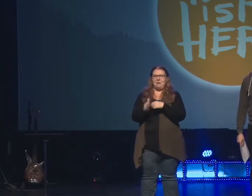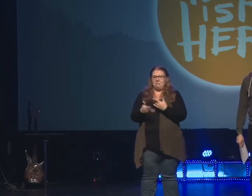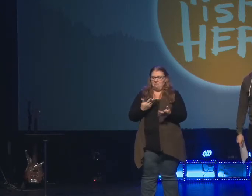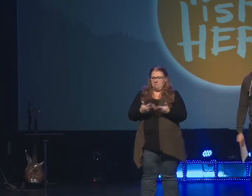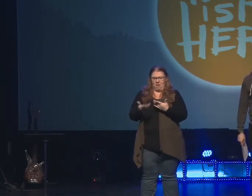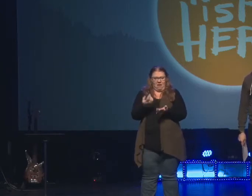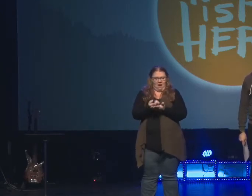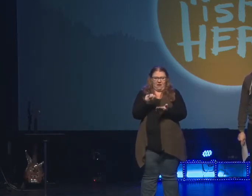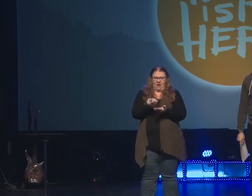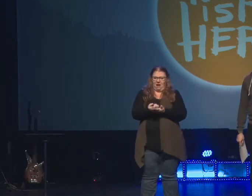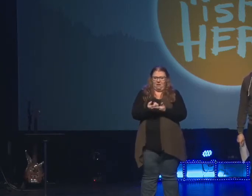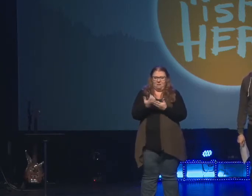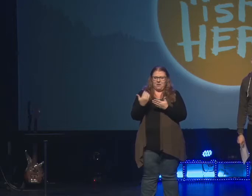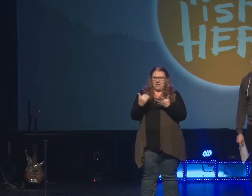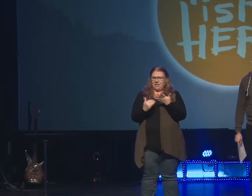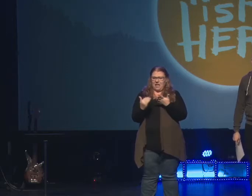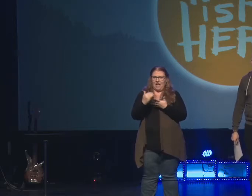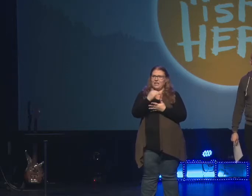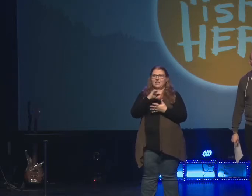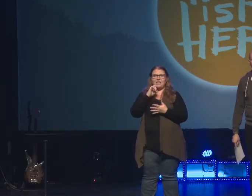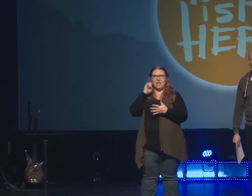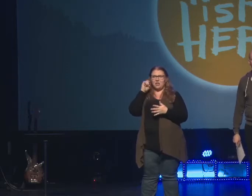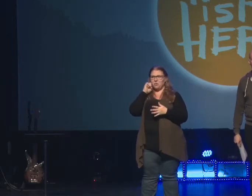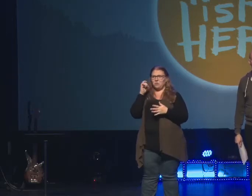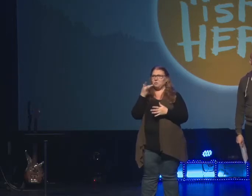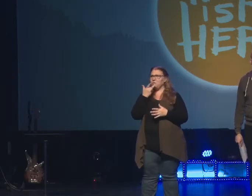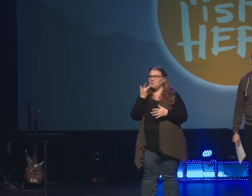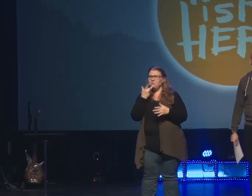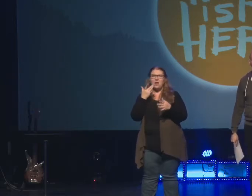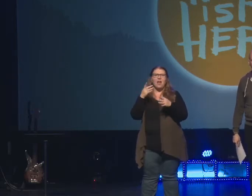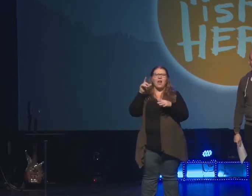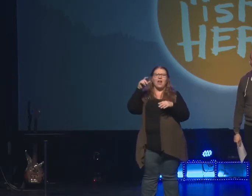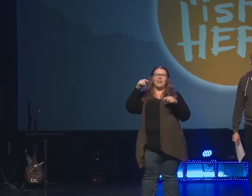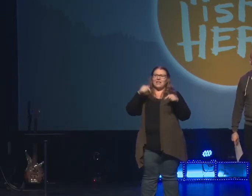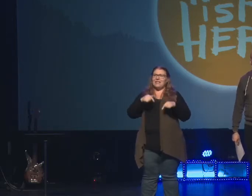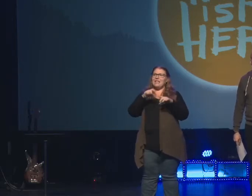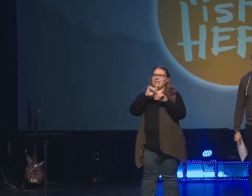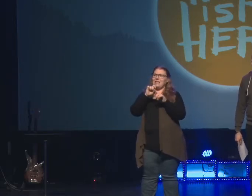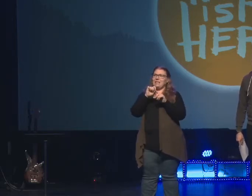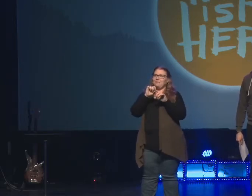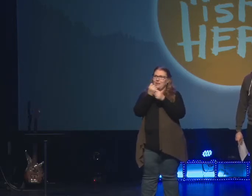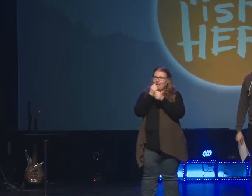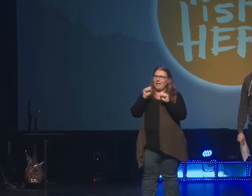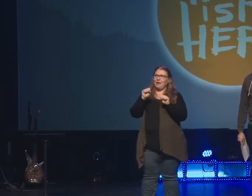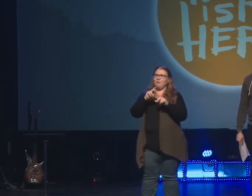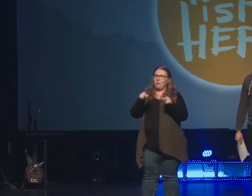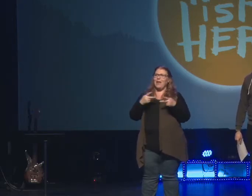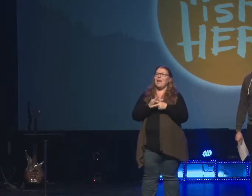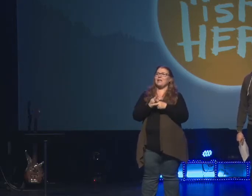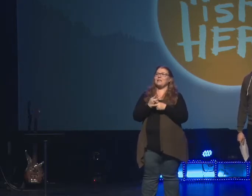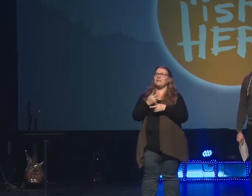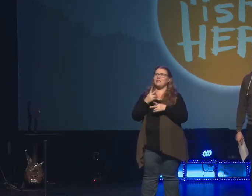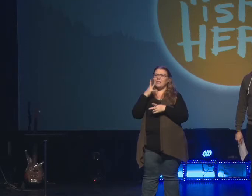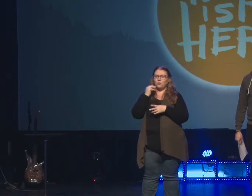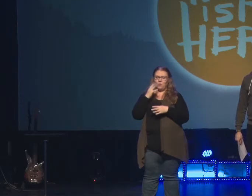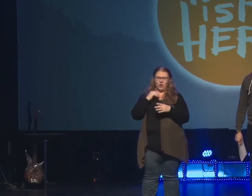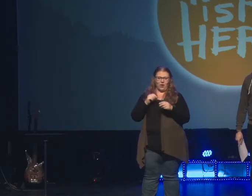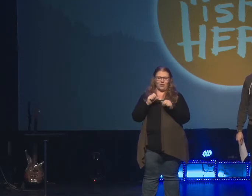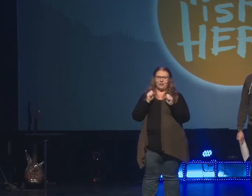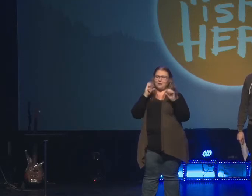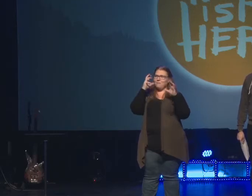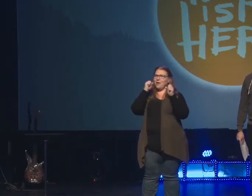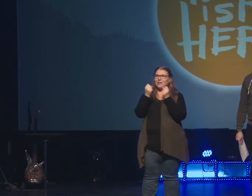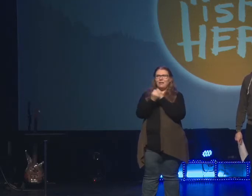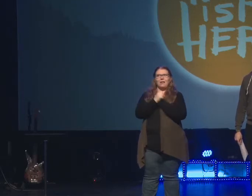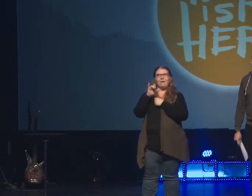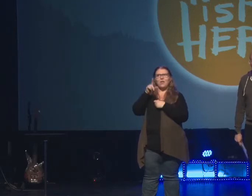their economics, regardless of their sexuality, that this would be a safe place where they can experience the unbelievable love that you